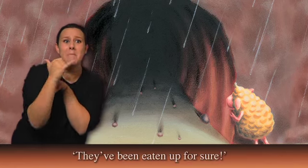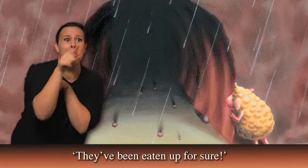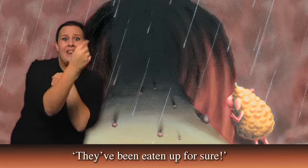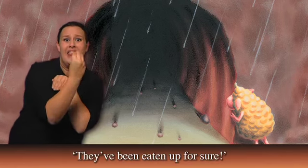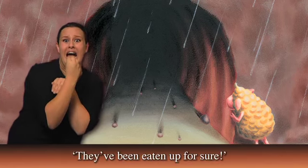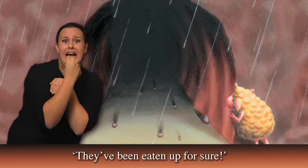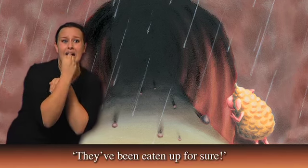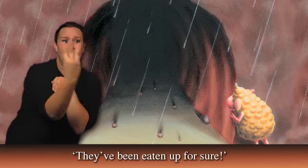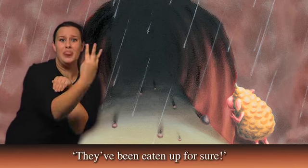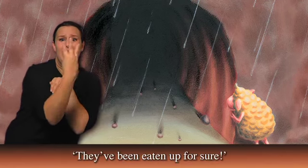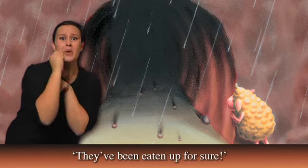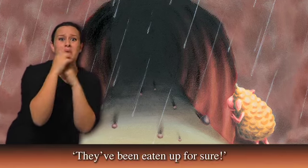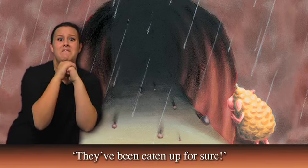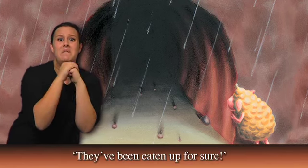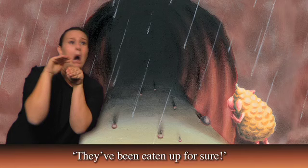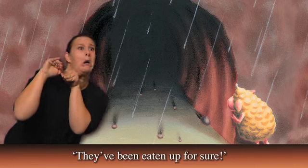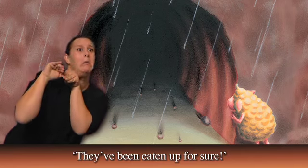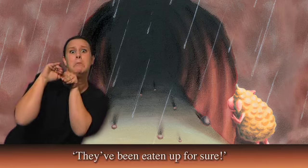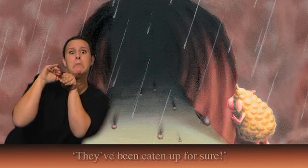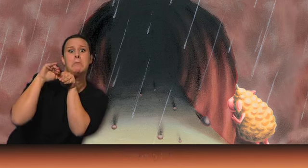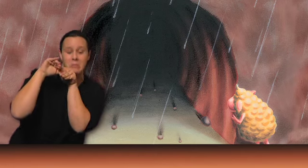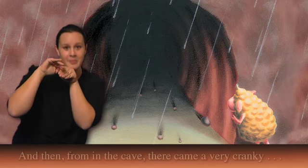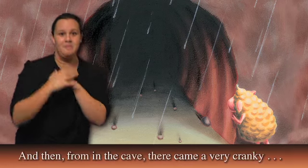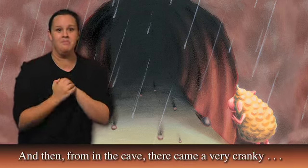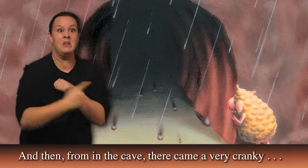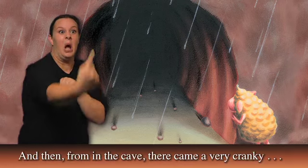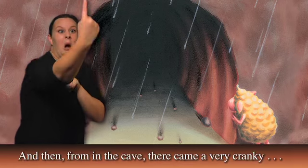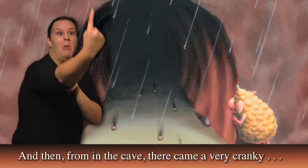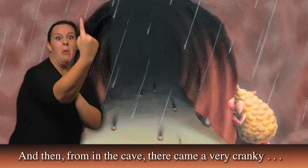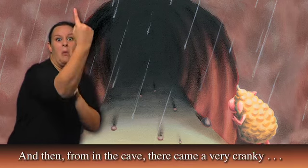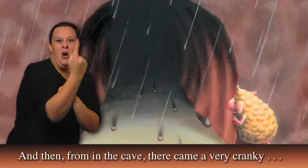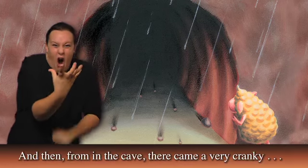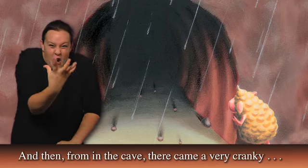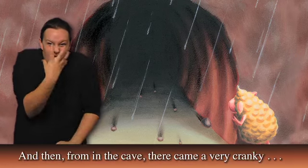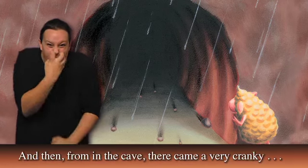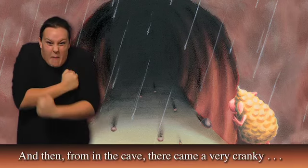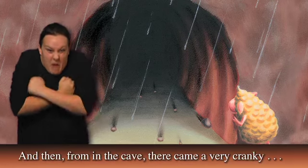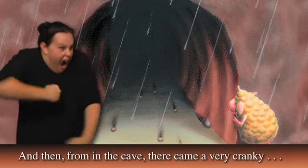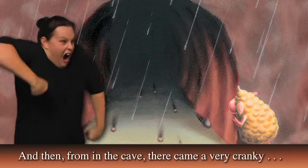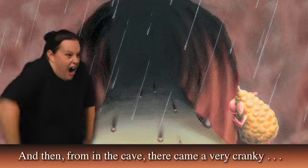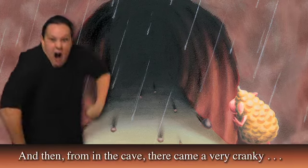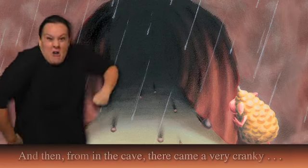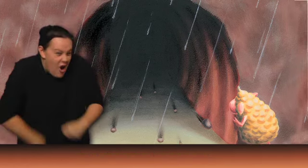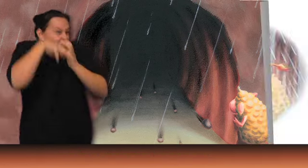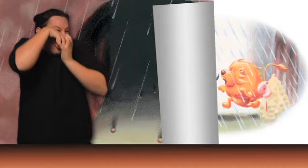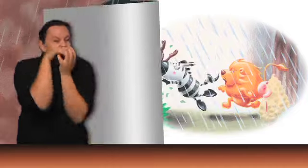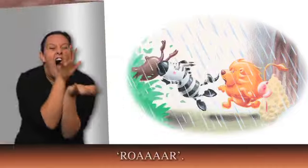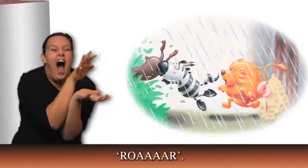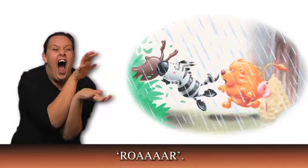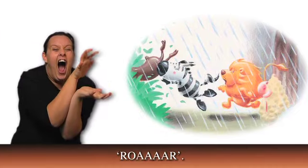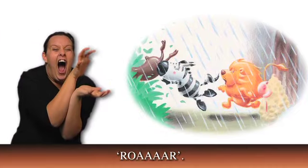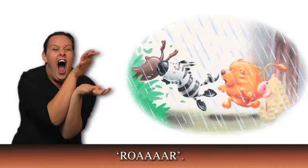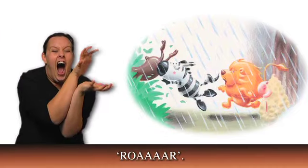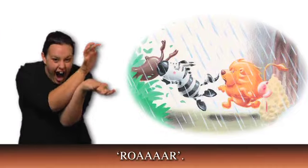they've been eaten up for sure and then from in the cave there came a very